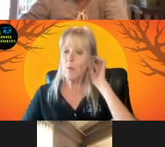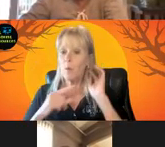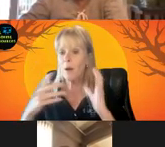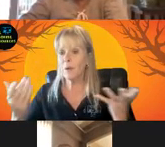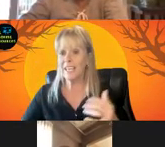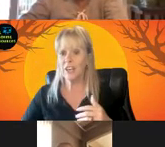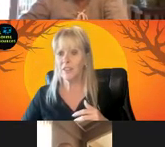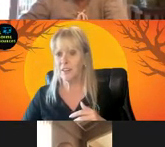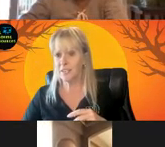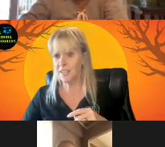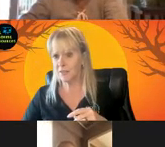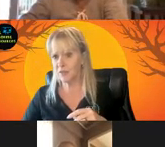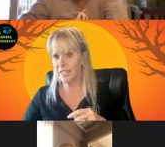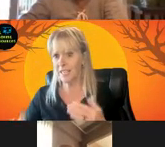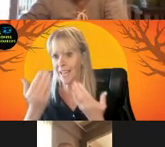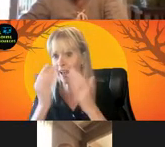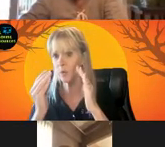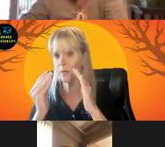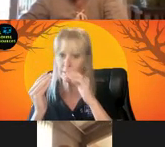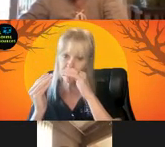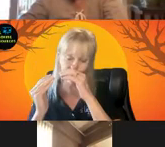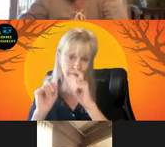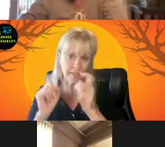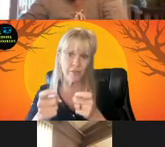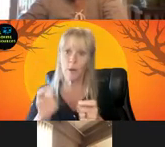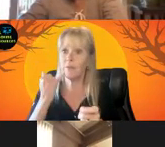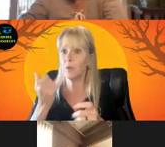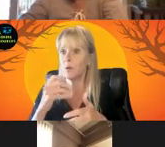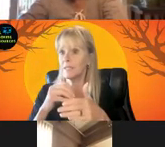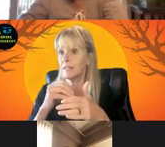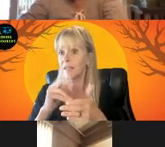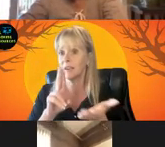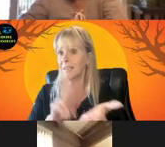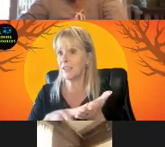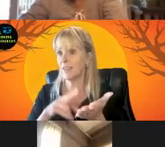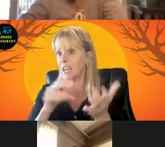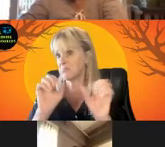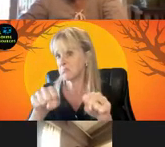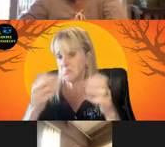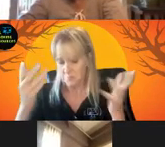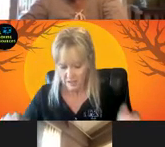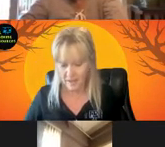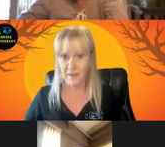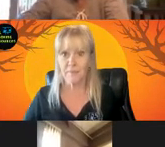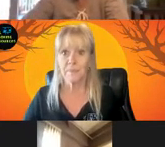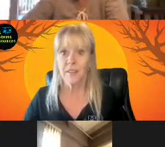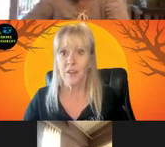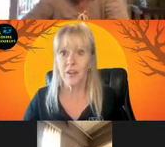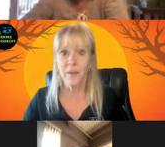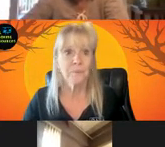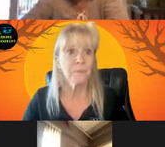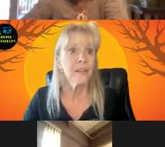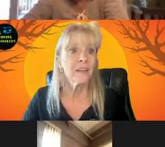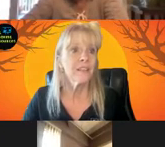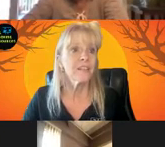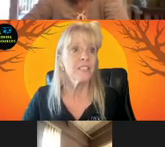And by the way, while we're here, there is a free Halloween giveaway if you want to enter that. There you